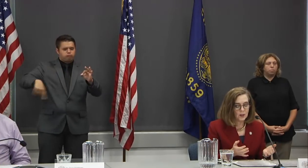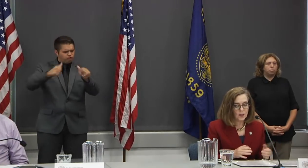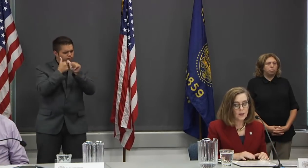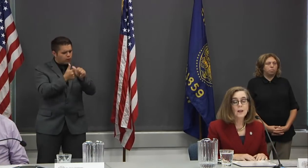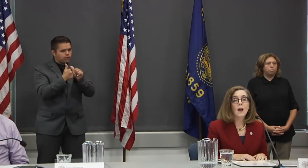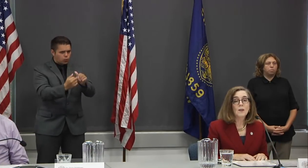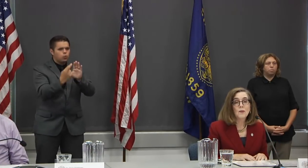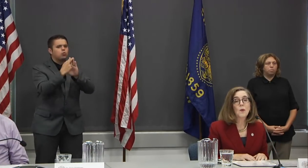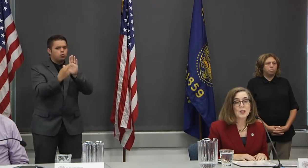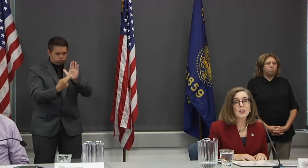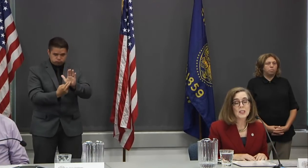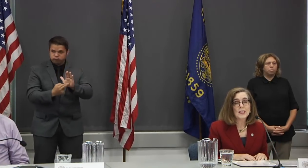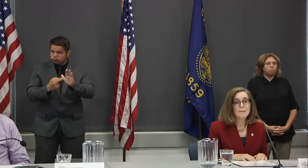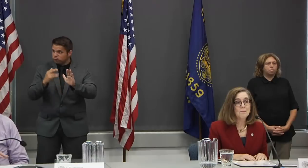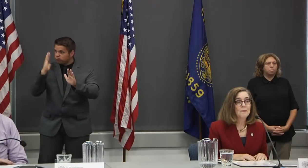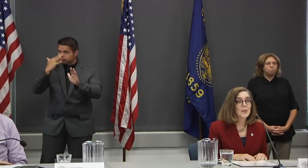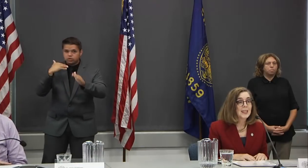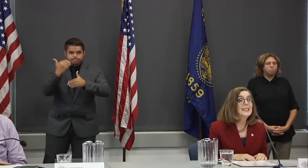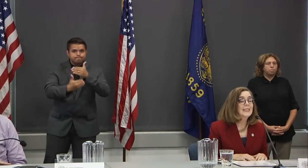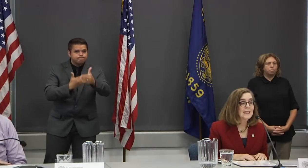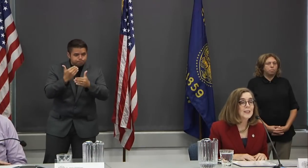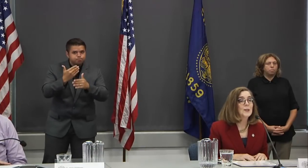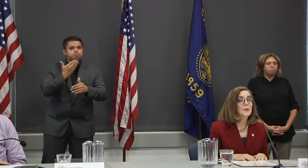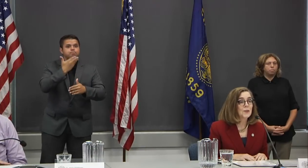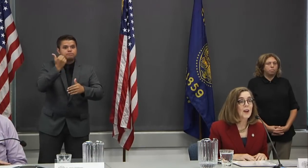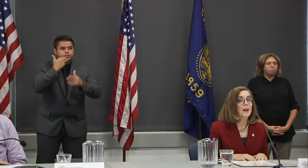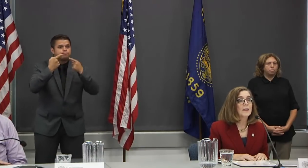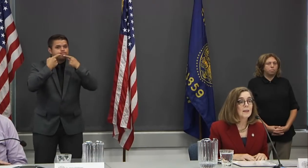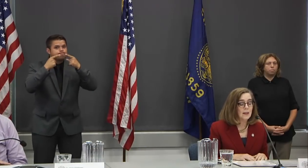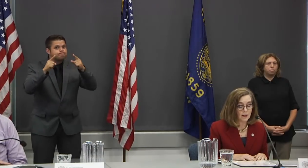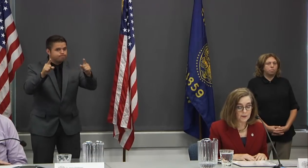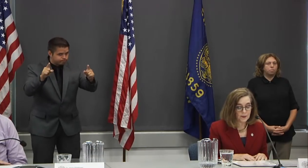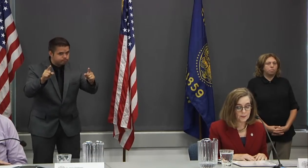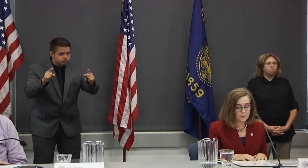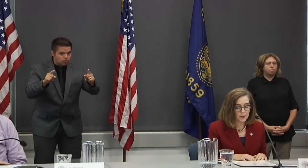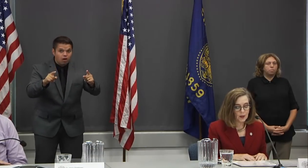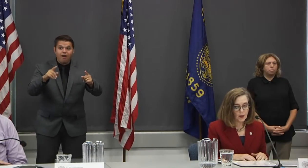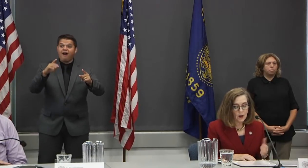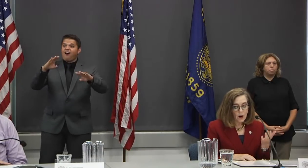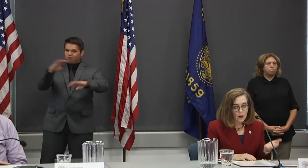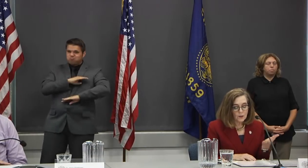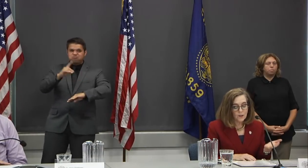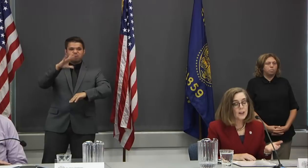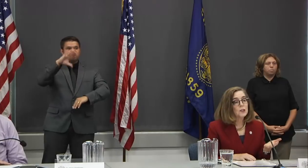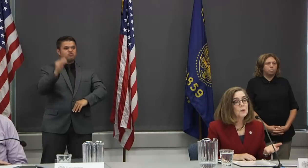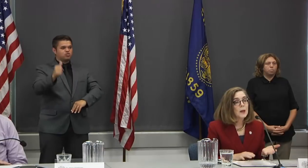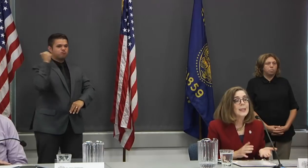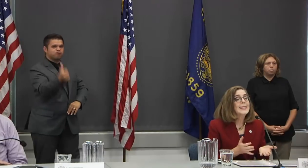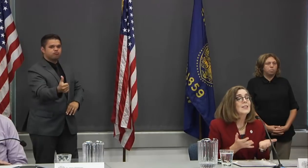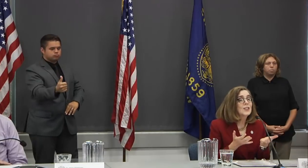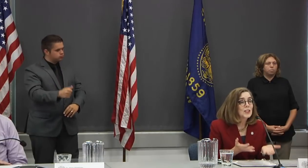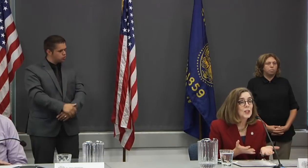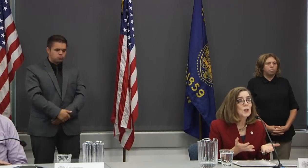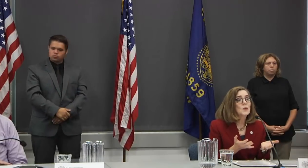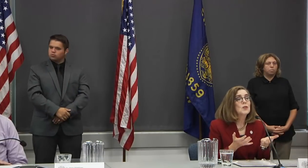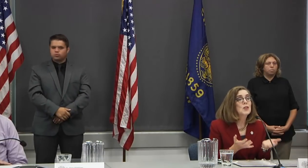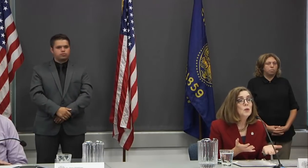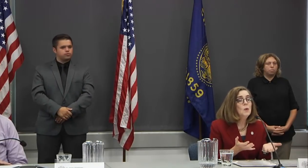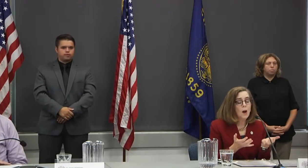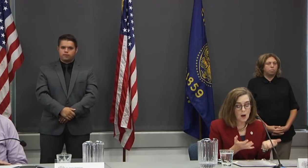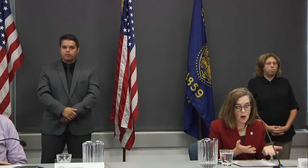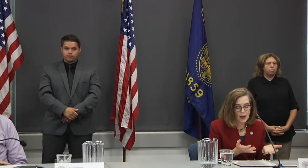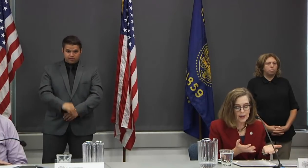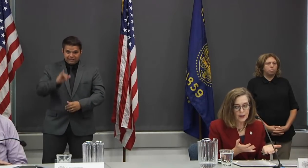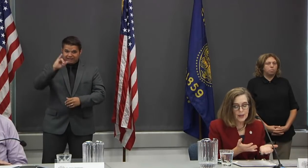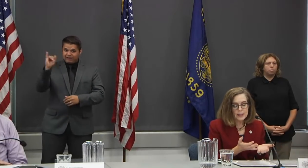work. Unfortunately, it's still not enough. Our infection rate is still